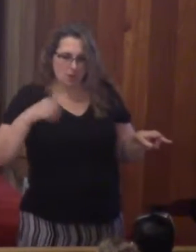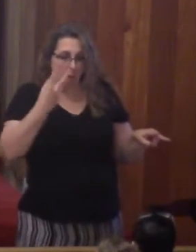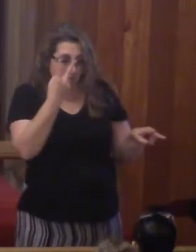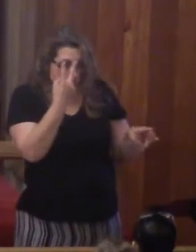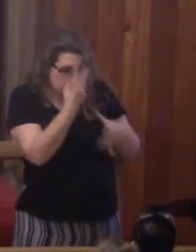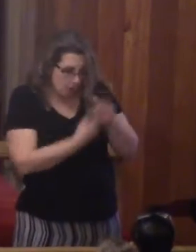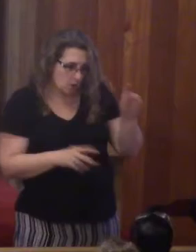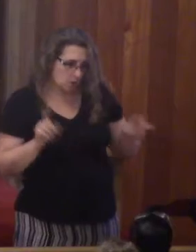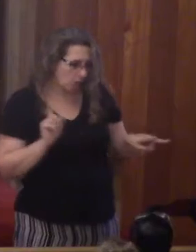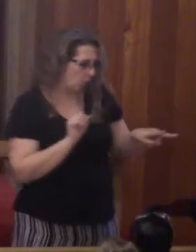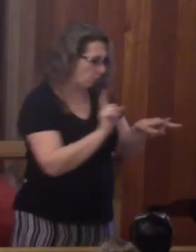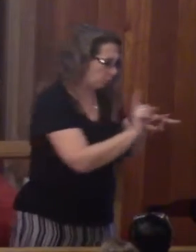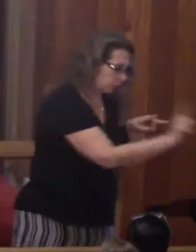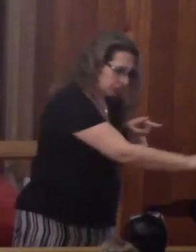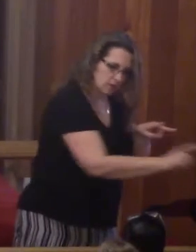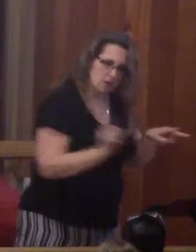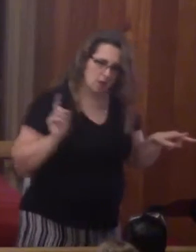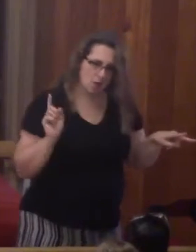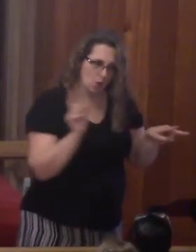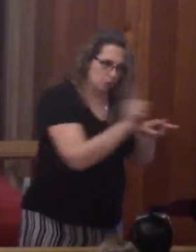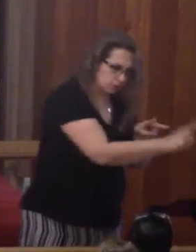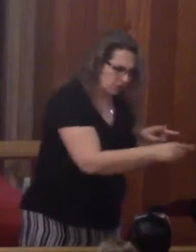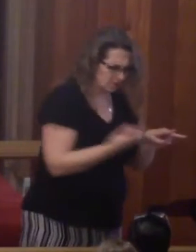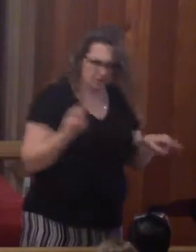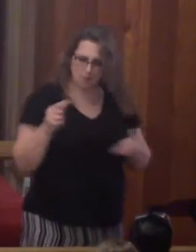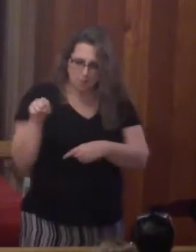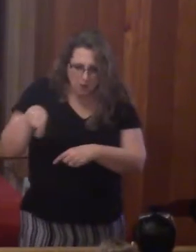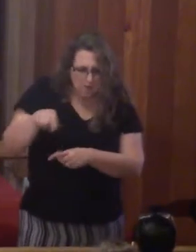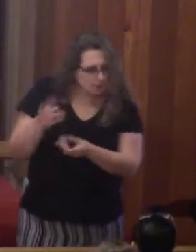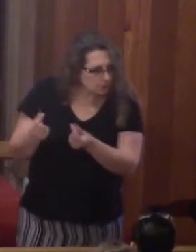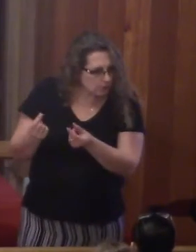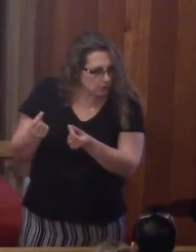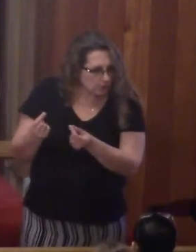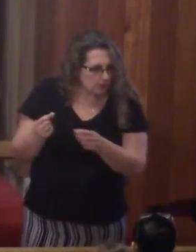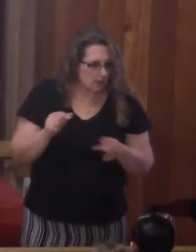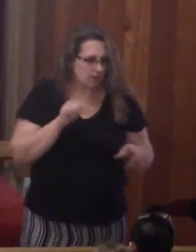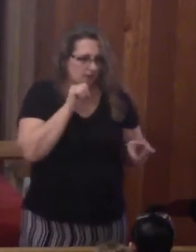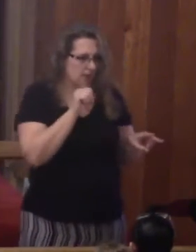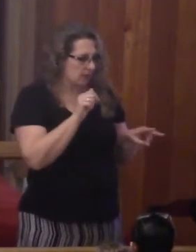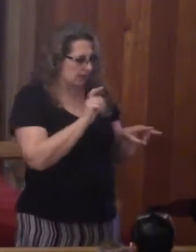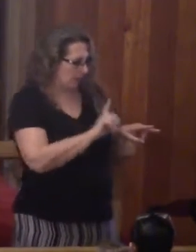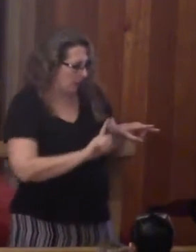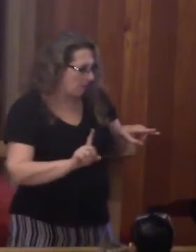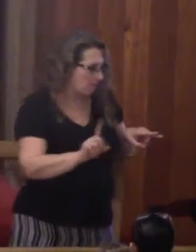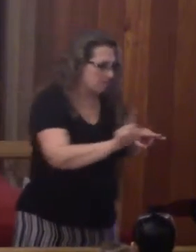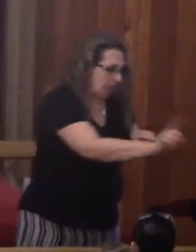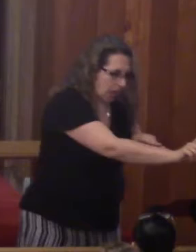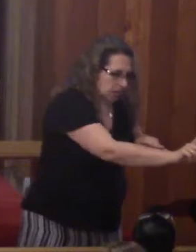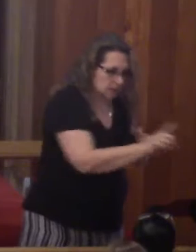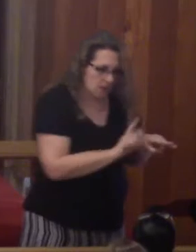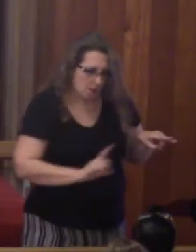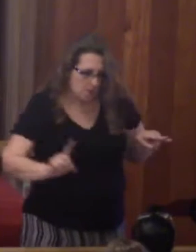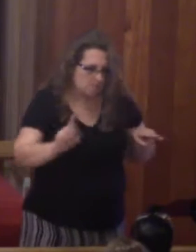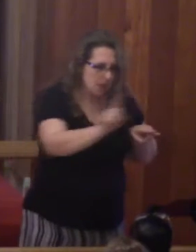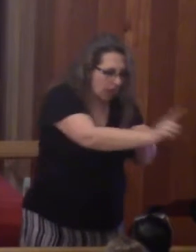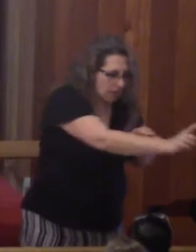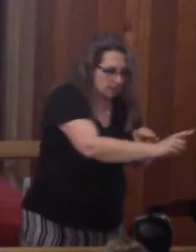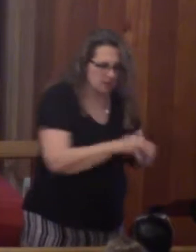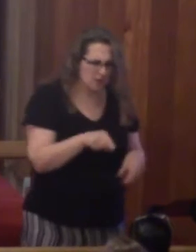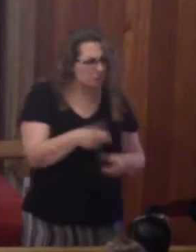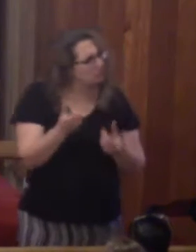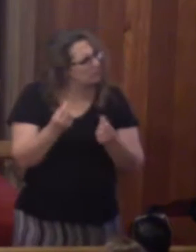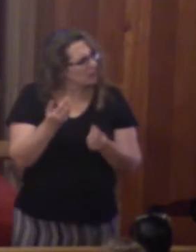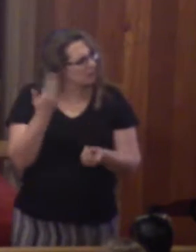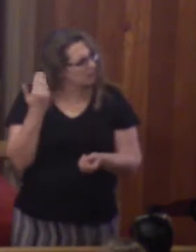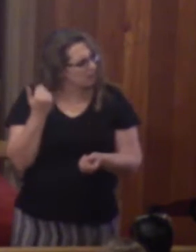this guy. And what do? They go the other way. They pass by on the other side of the road. Have you ever done that?